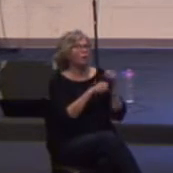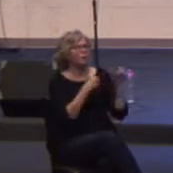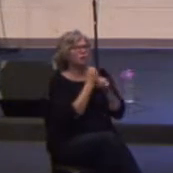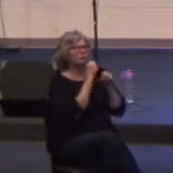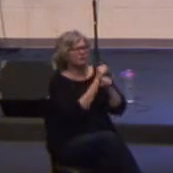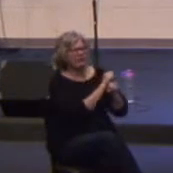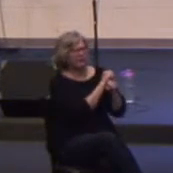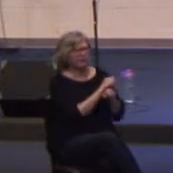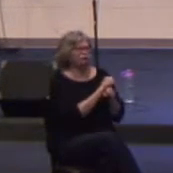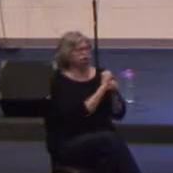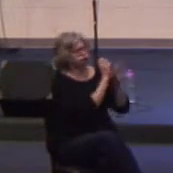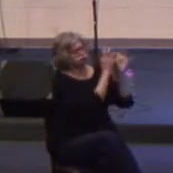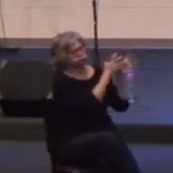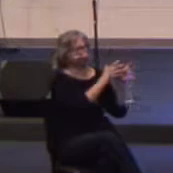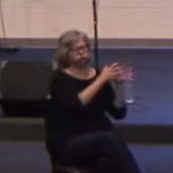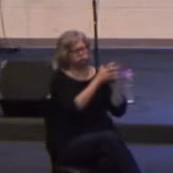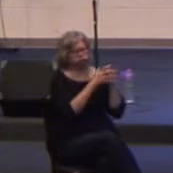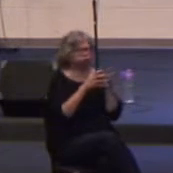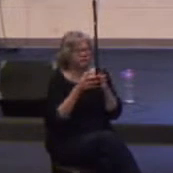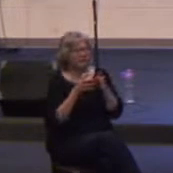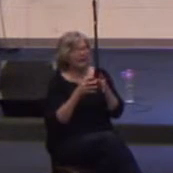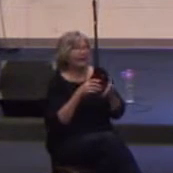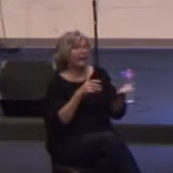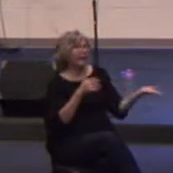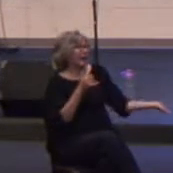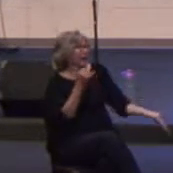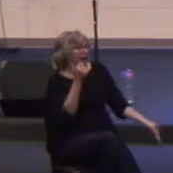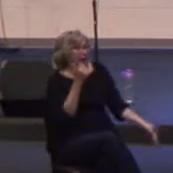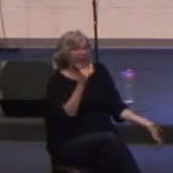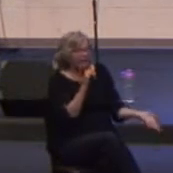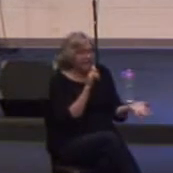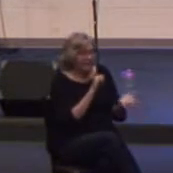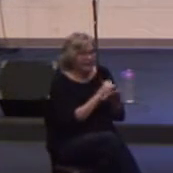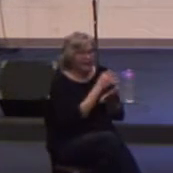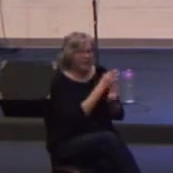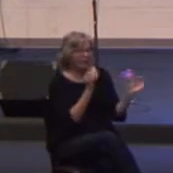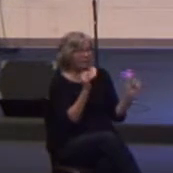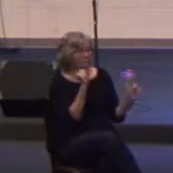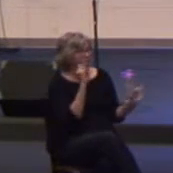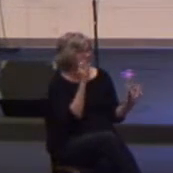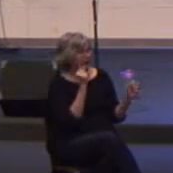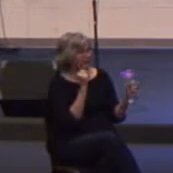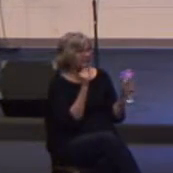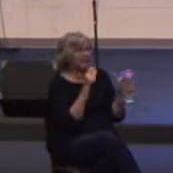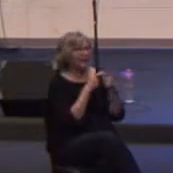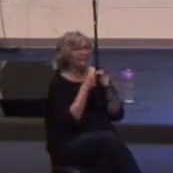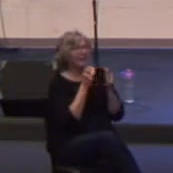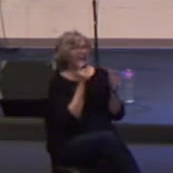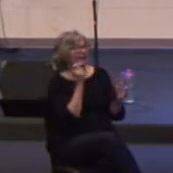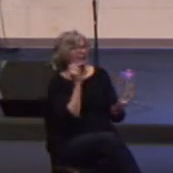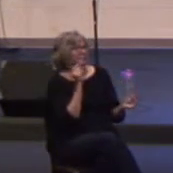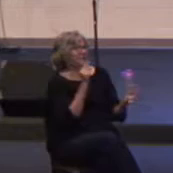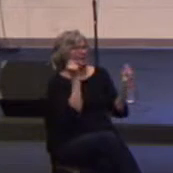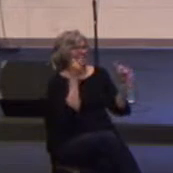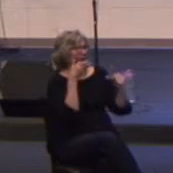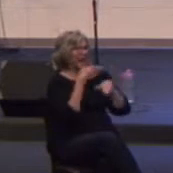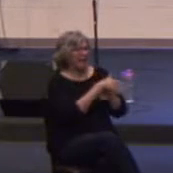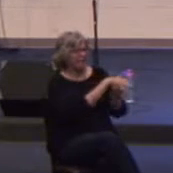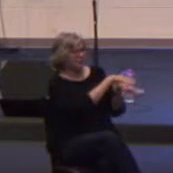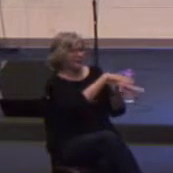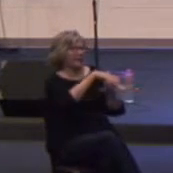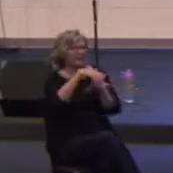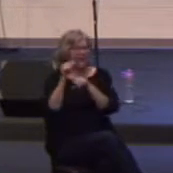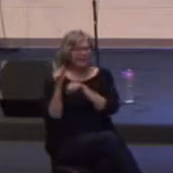slavery. And then as if that freedom wasn't dramatic and incredible enough, right after they leave Egypt, as we